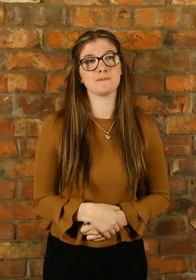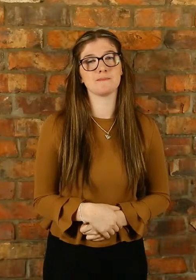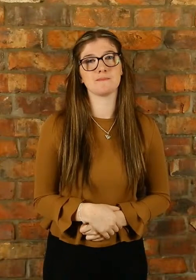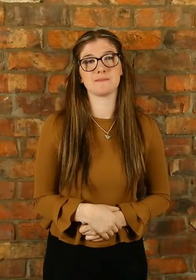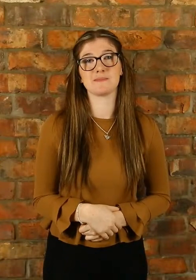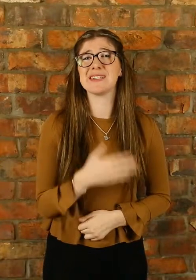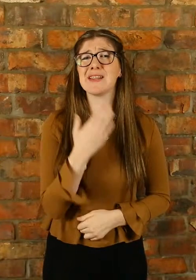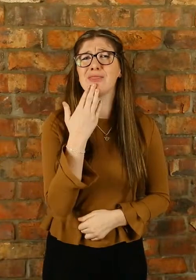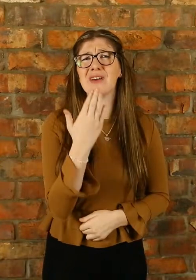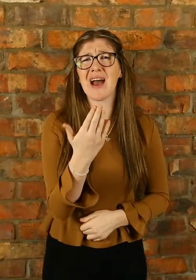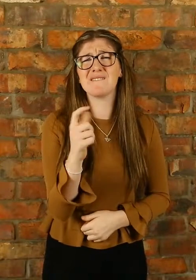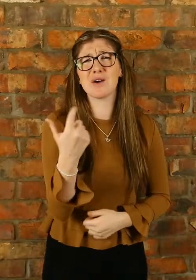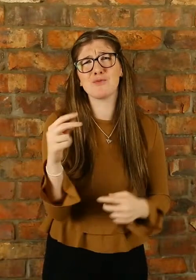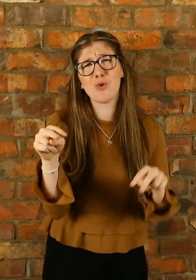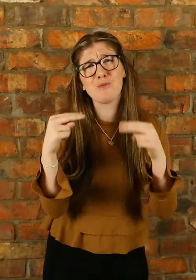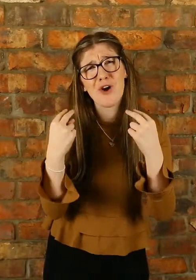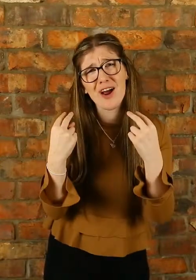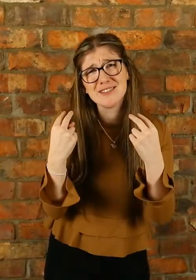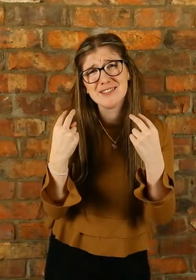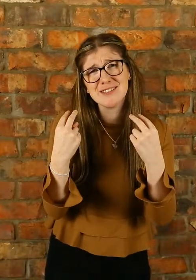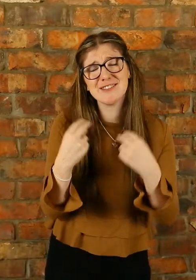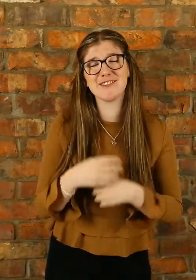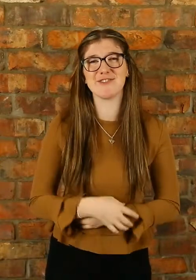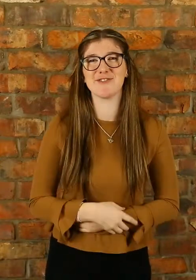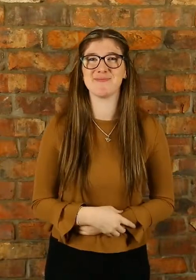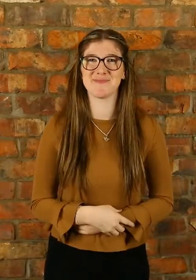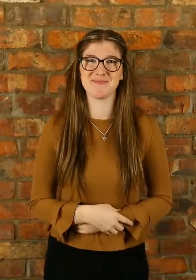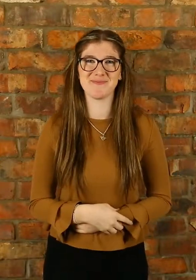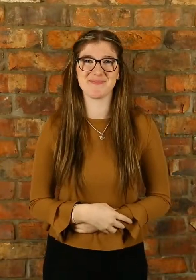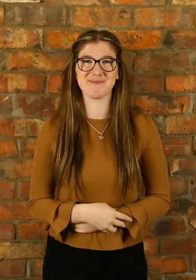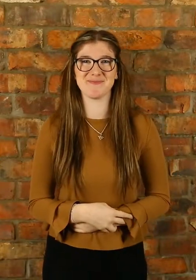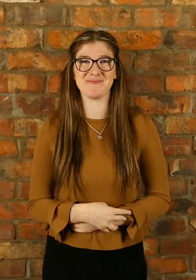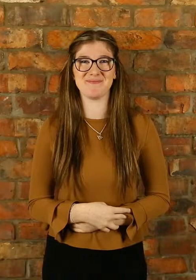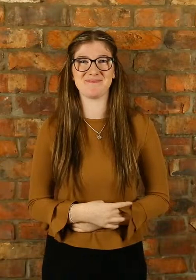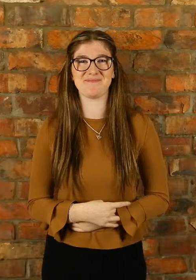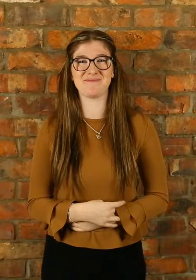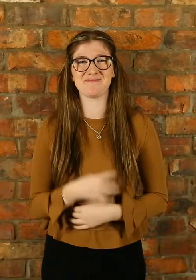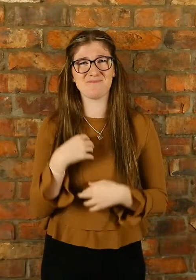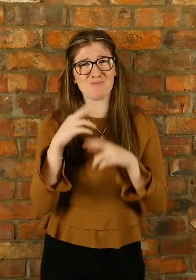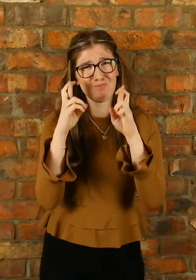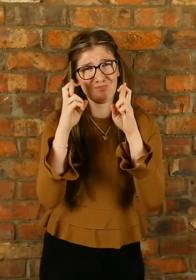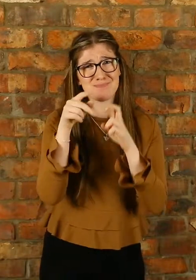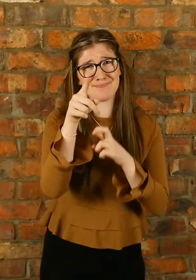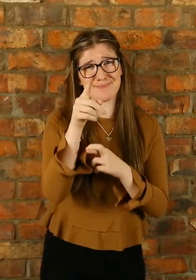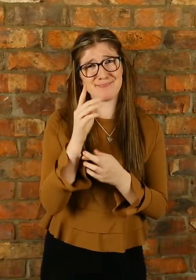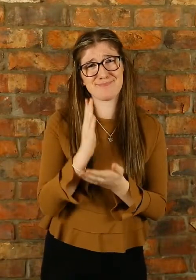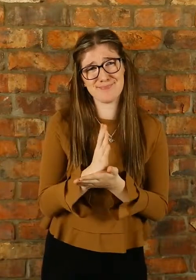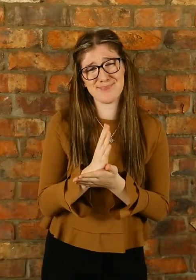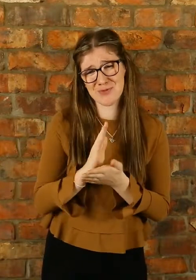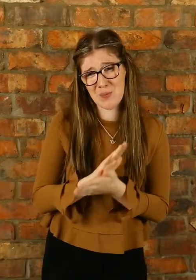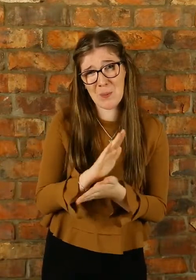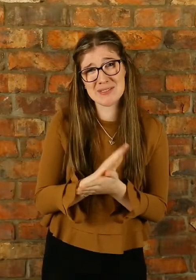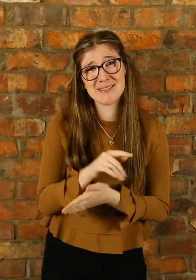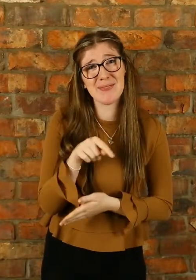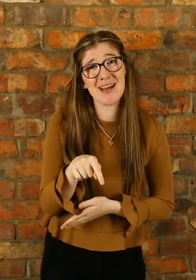Please practice, and thank you so much for watching today. I really hope you enjoyed